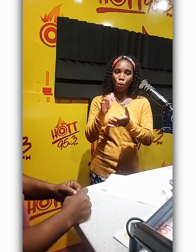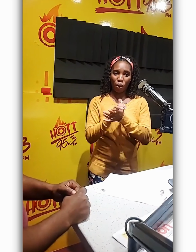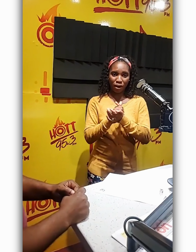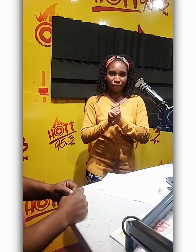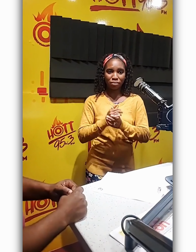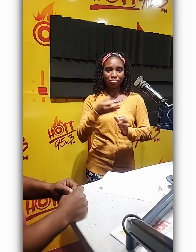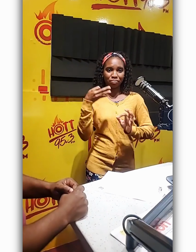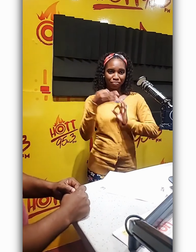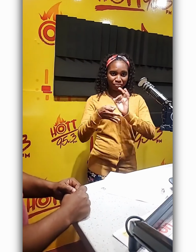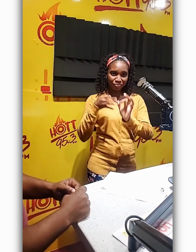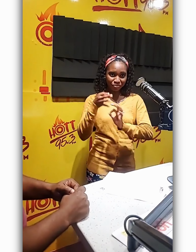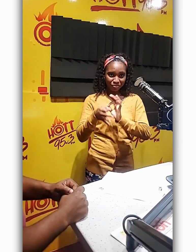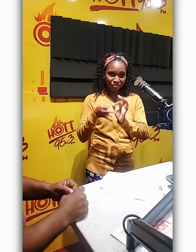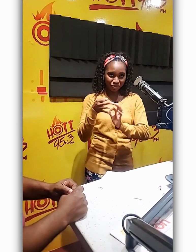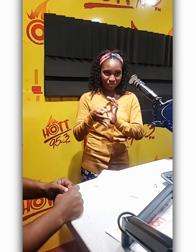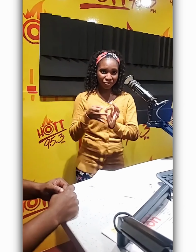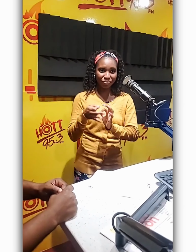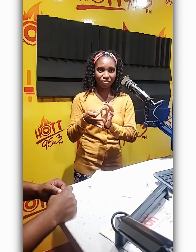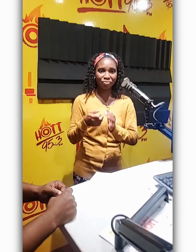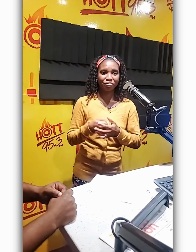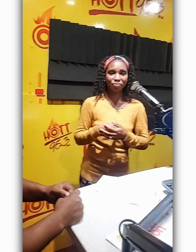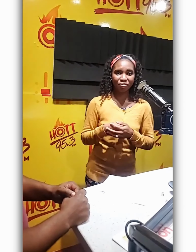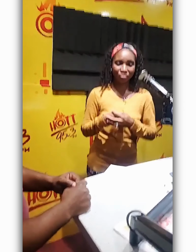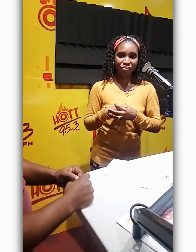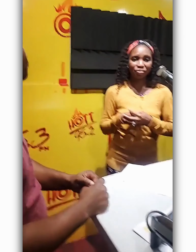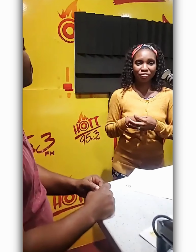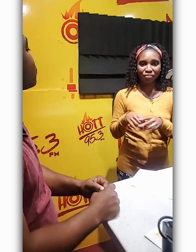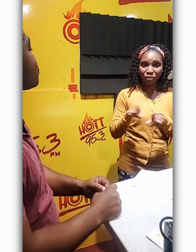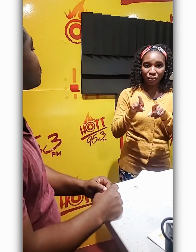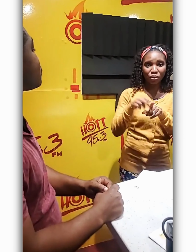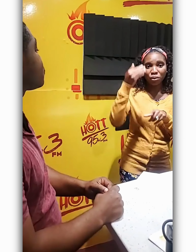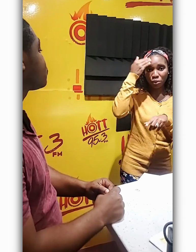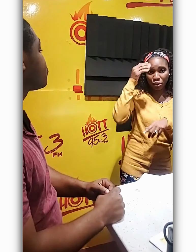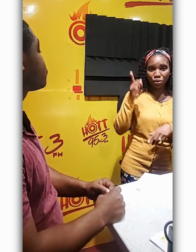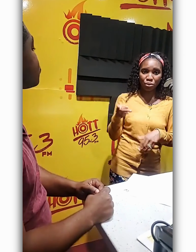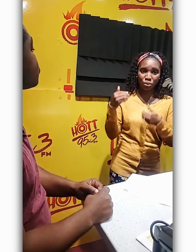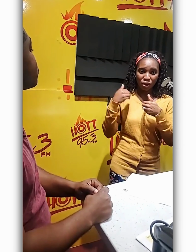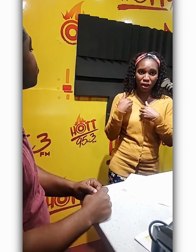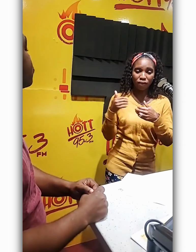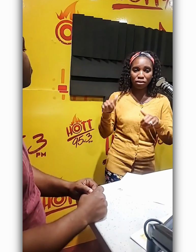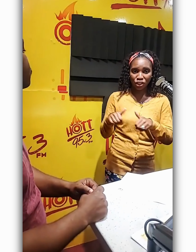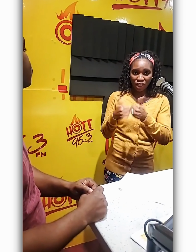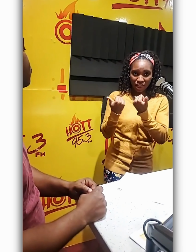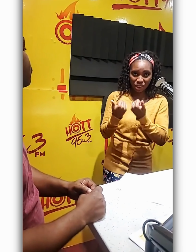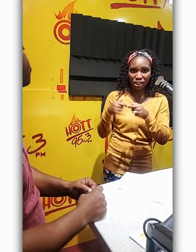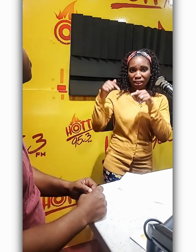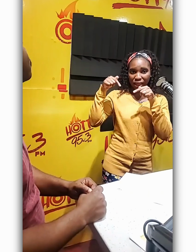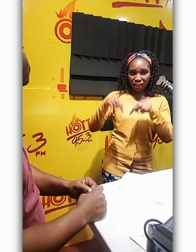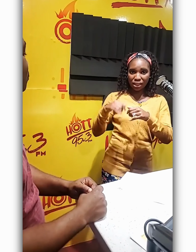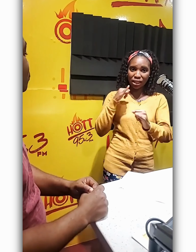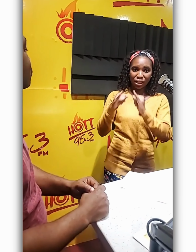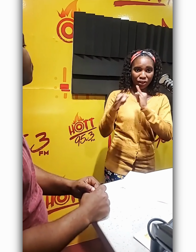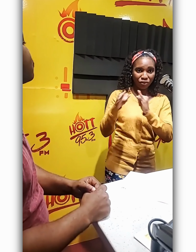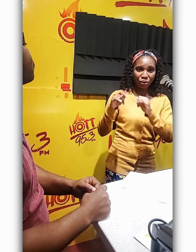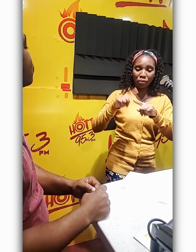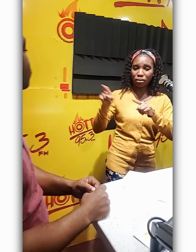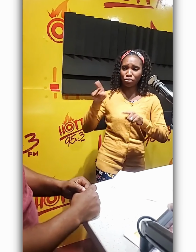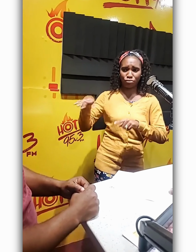learned the person is you. I also know the challenges you also had in this interview, and you were nothing but phenomenal in